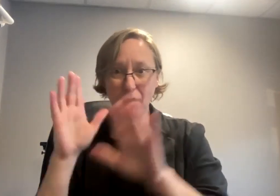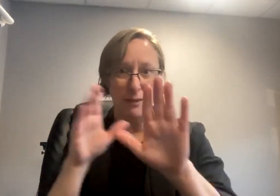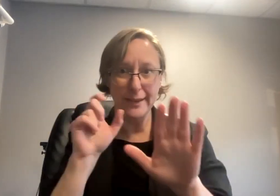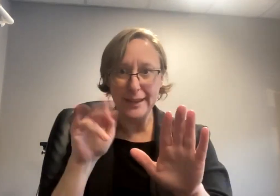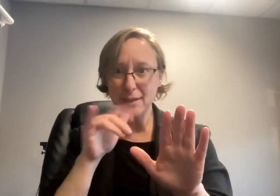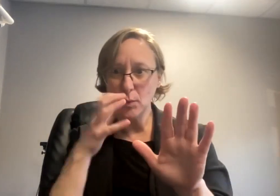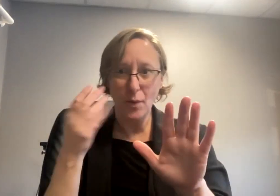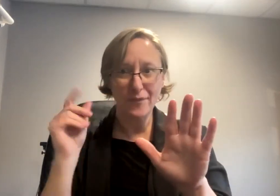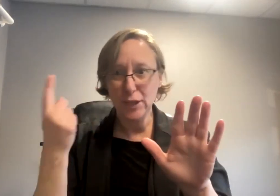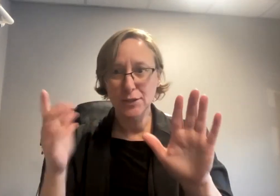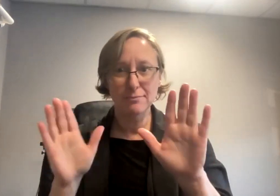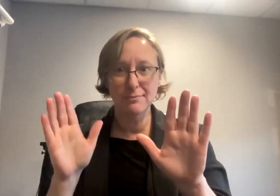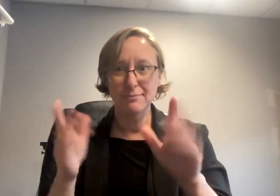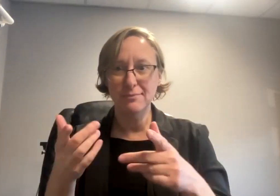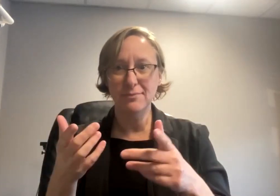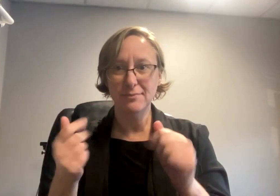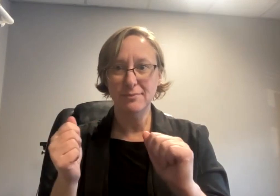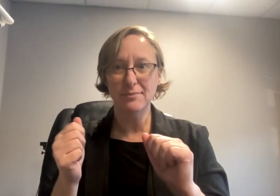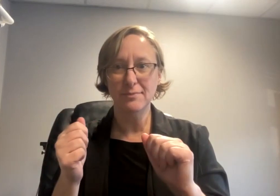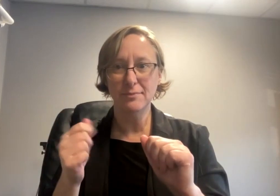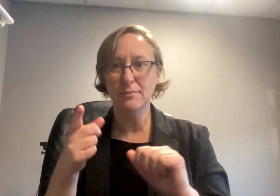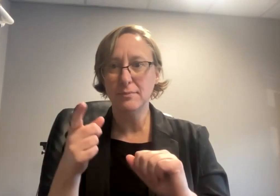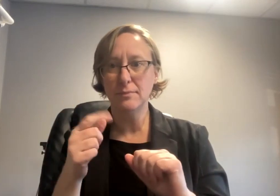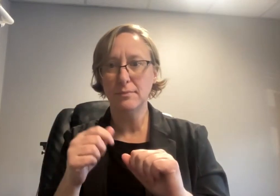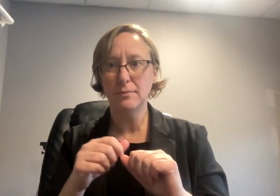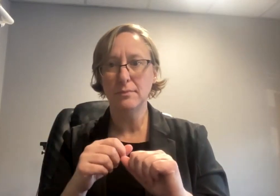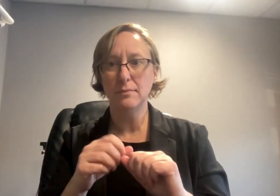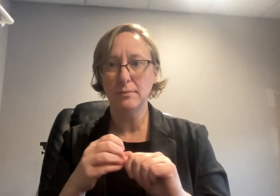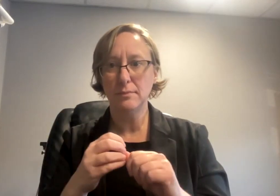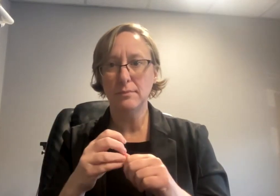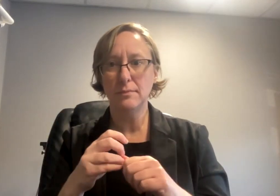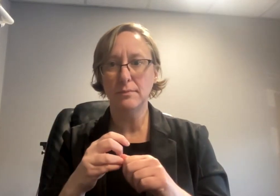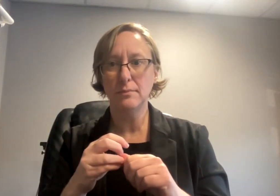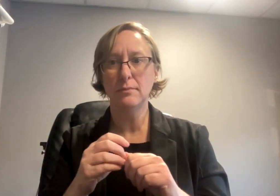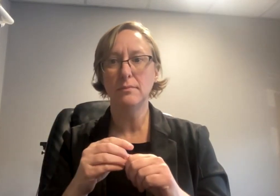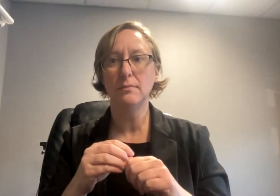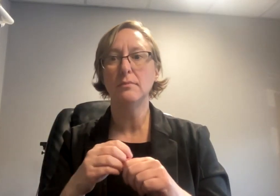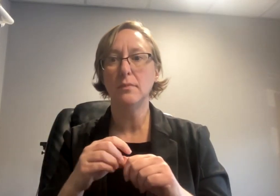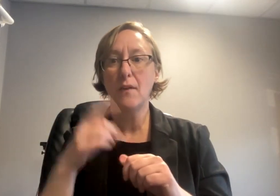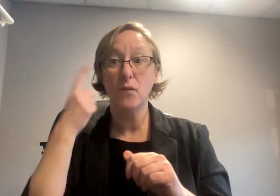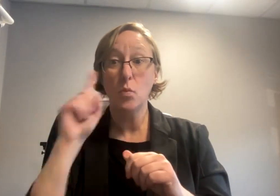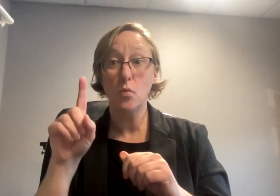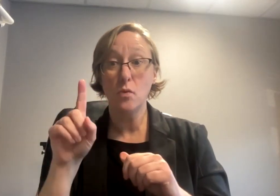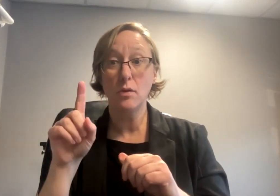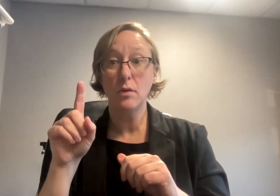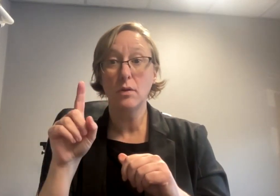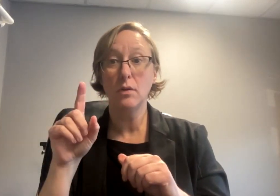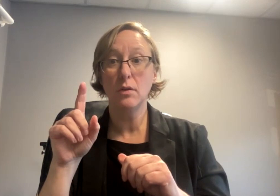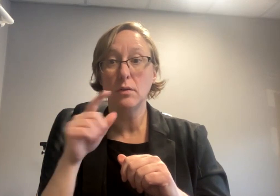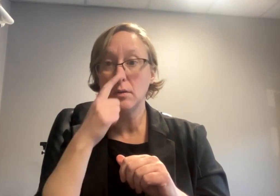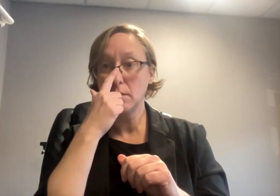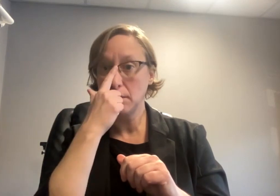Okay. Okay, Kristen, Lenny, who wants to go first? Okay, so will we go through the